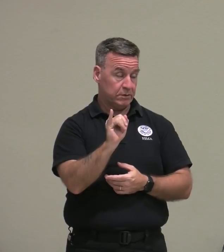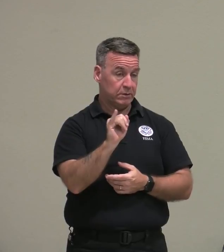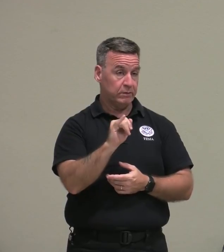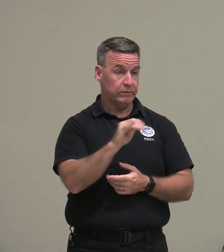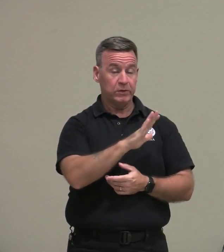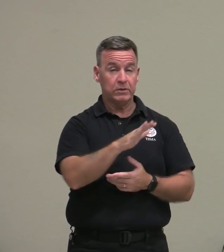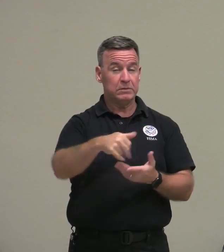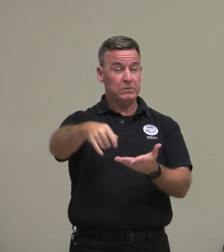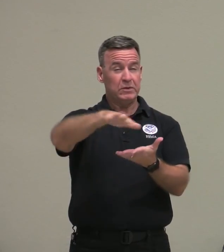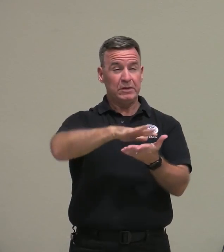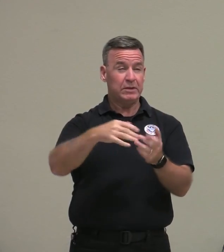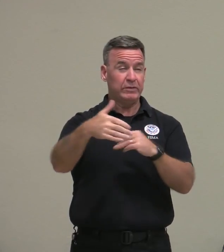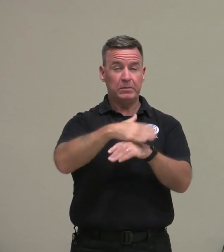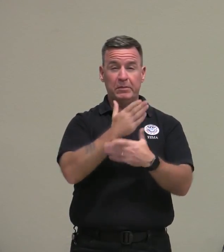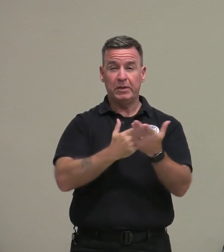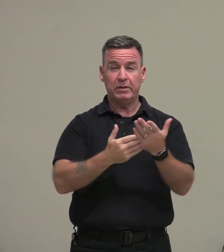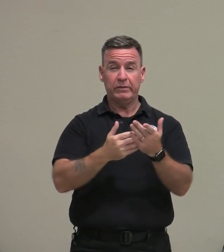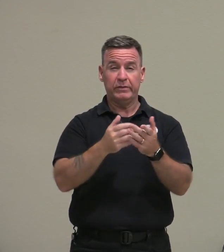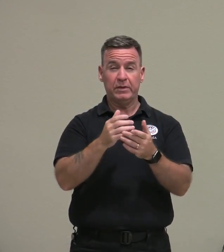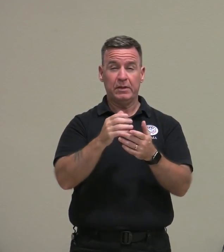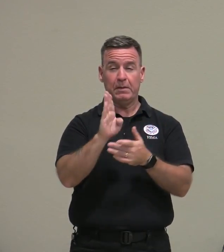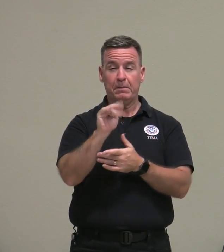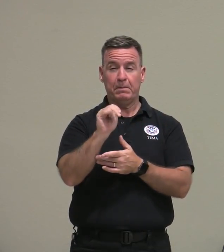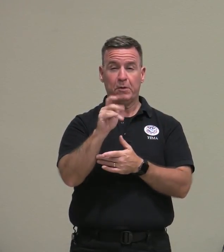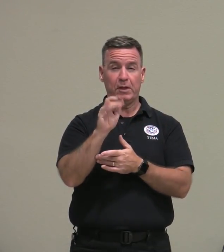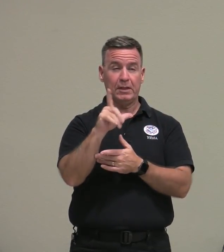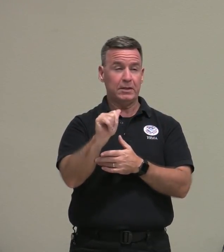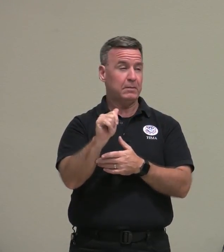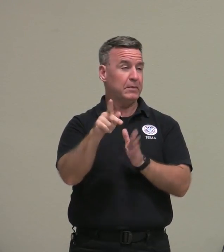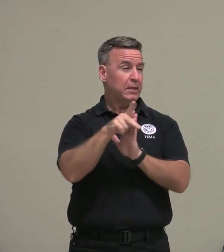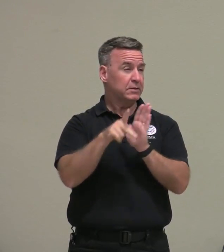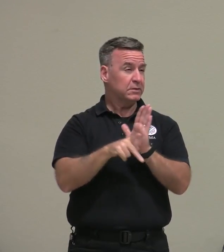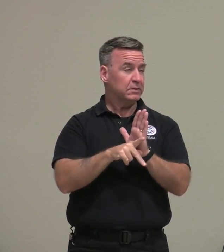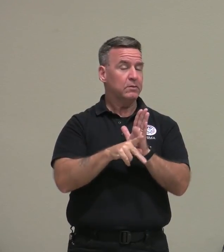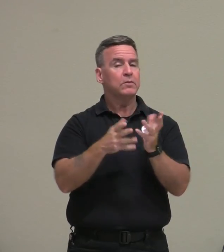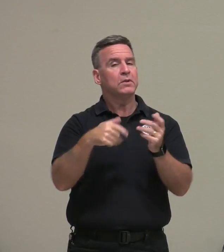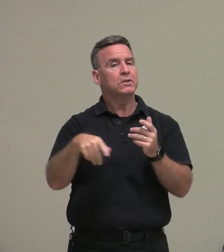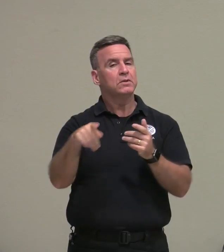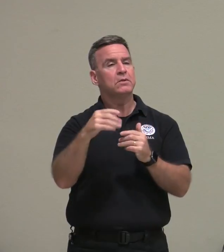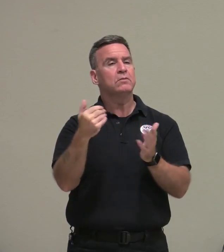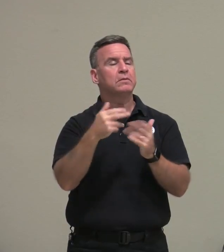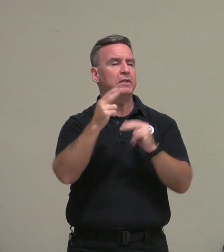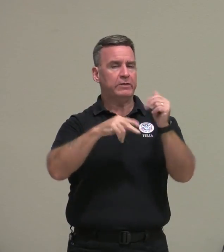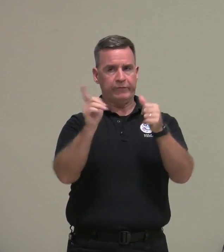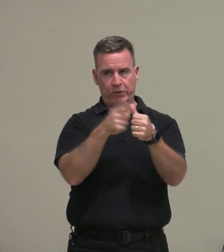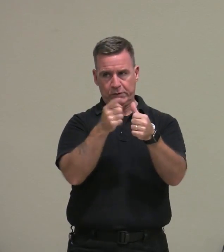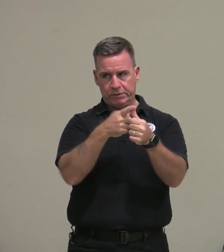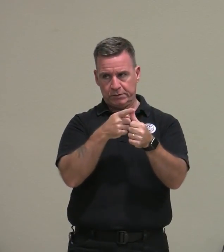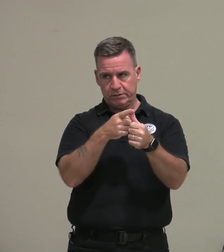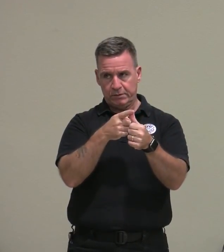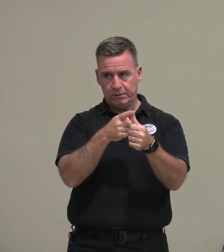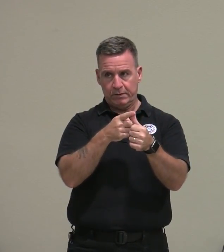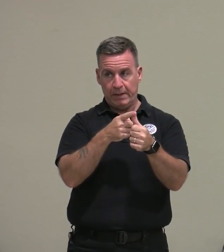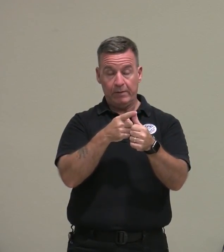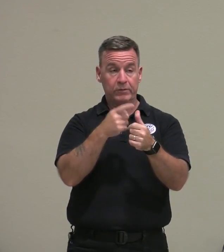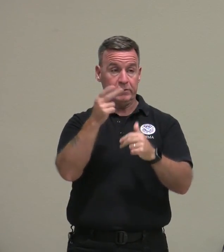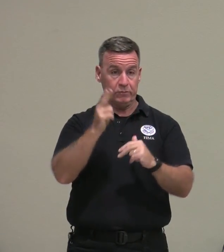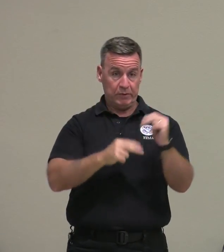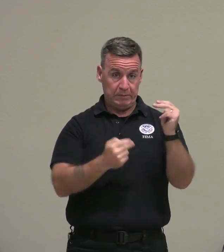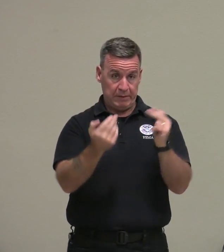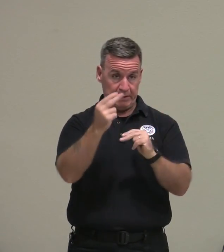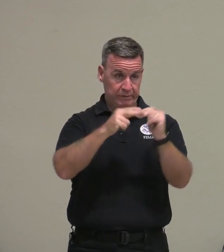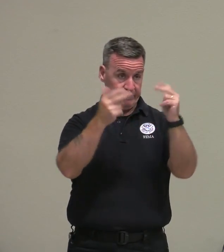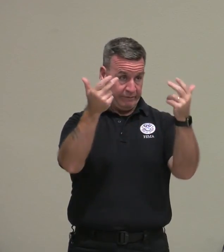if your debris, is covered as part of an umbrella policy, we want you to rebuild first. Once you've